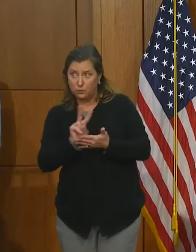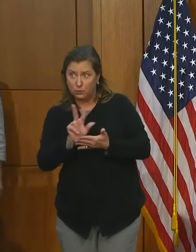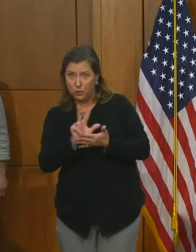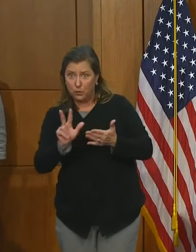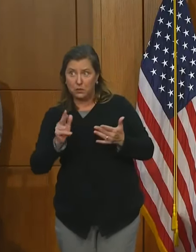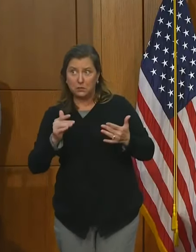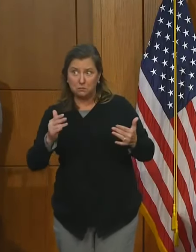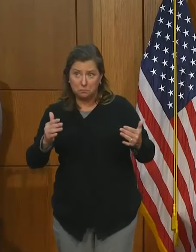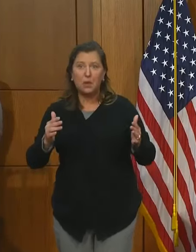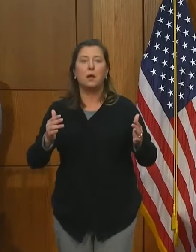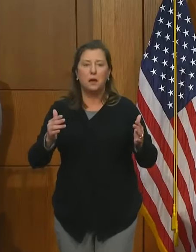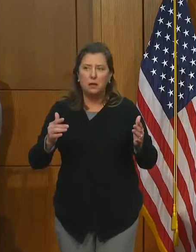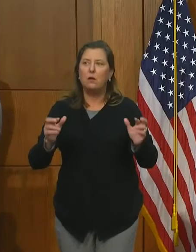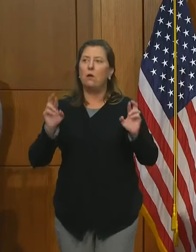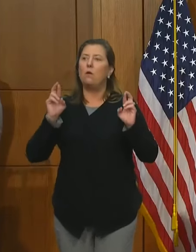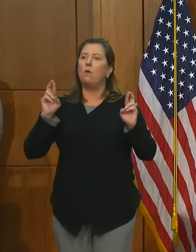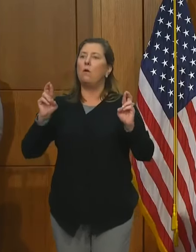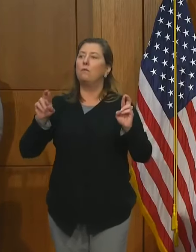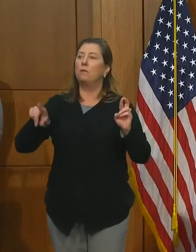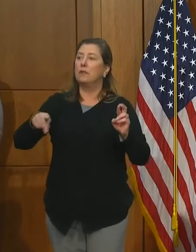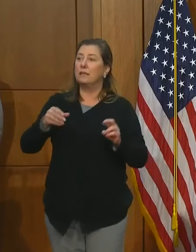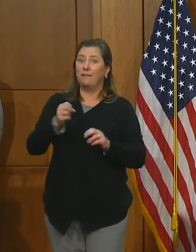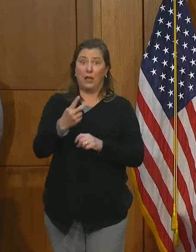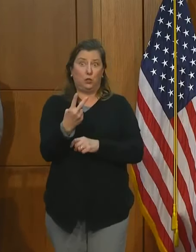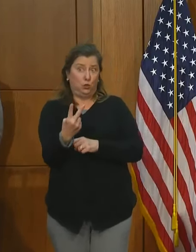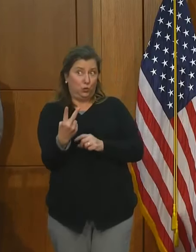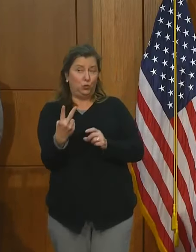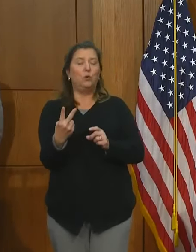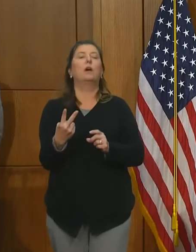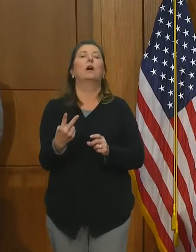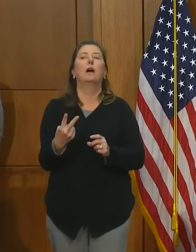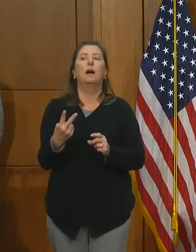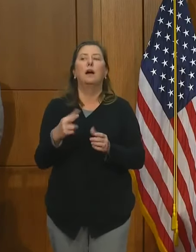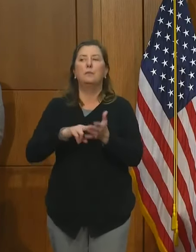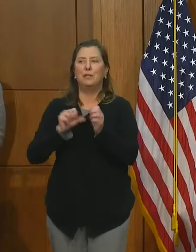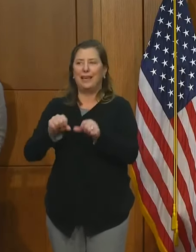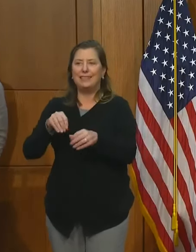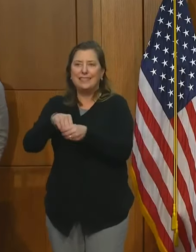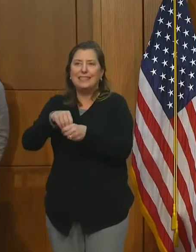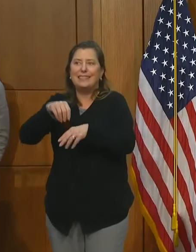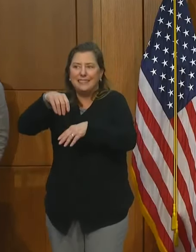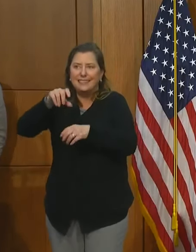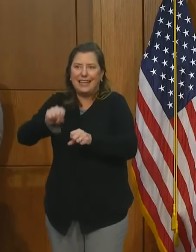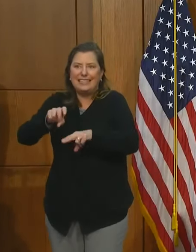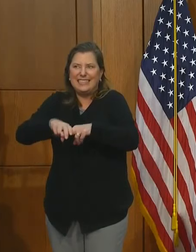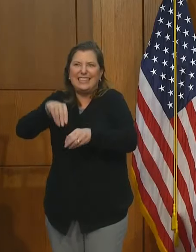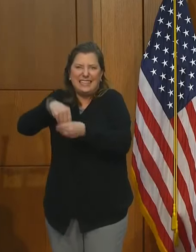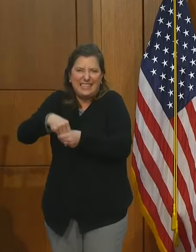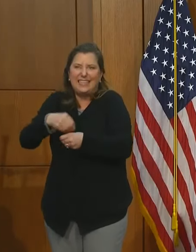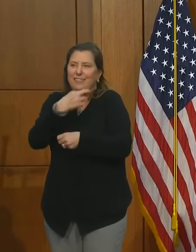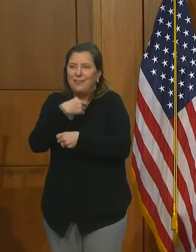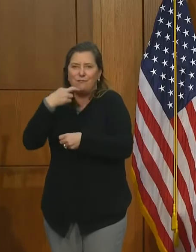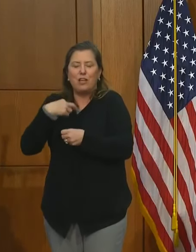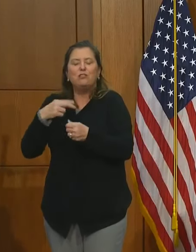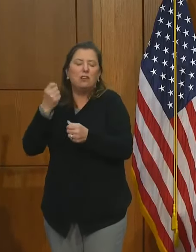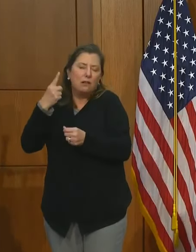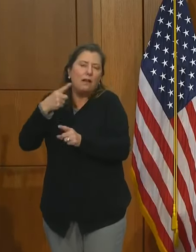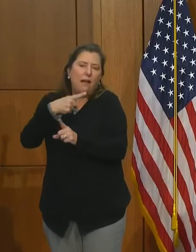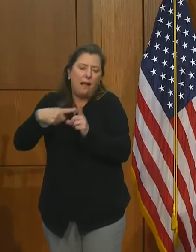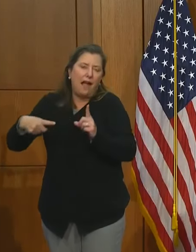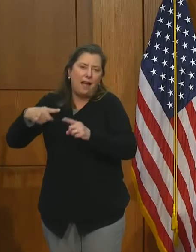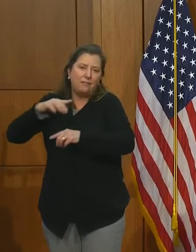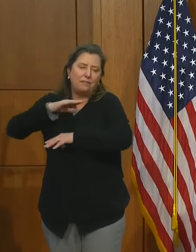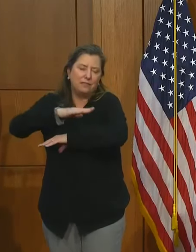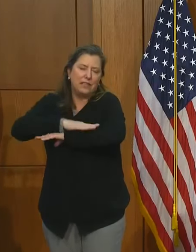will hopefully our phase two will be indoor dining at 50% capacity.